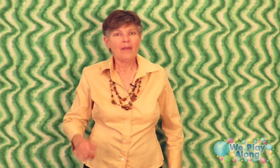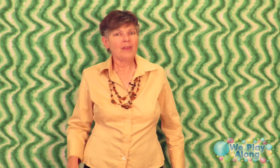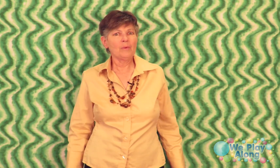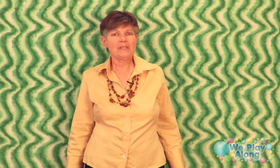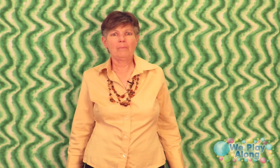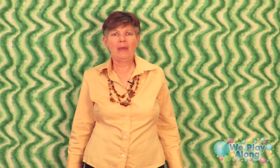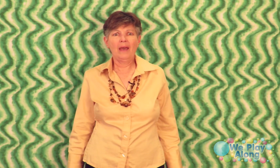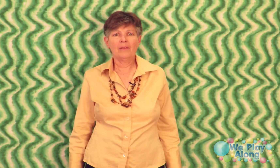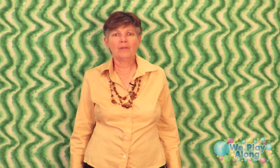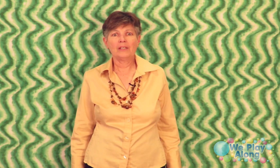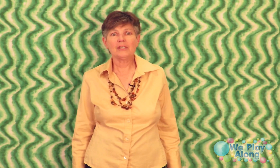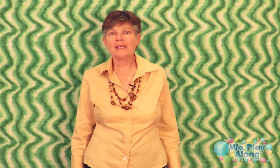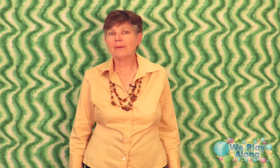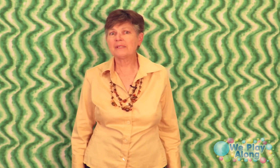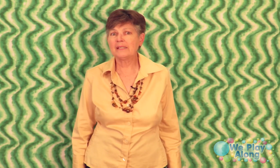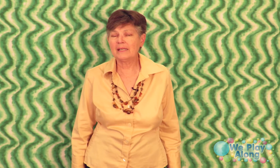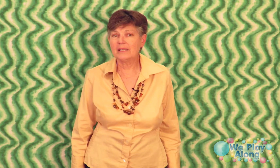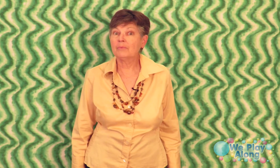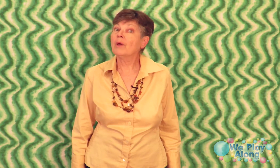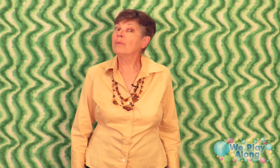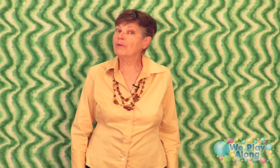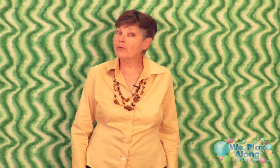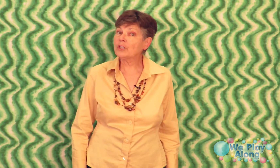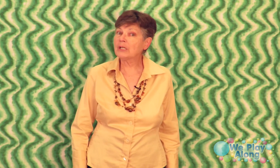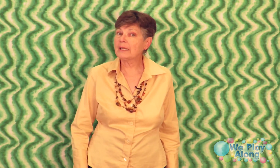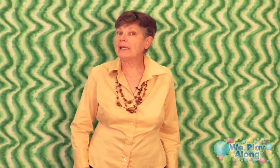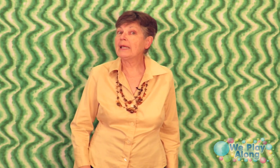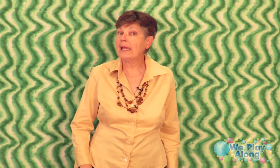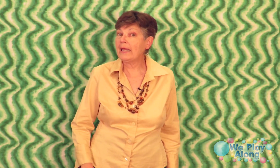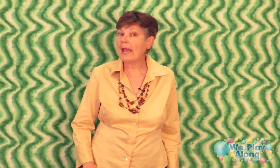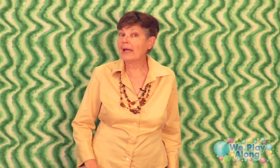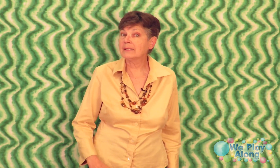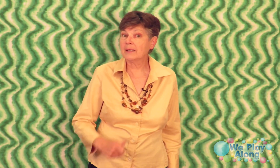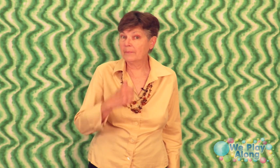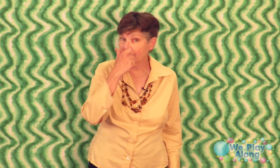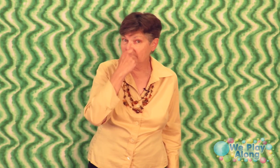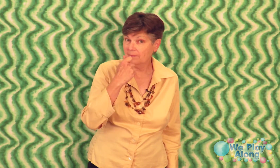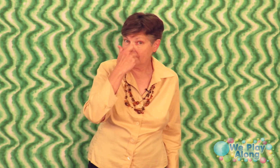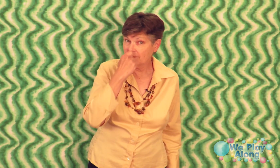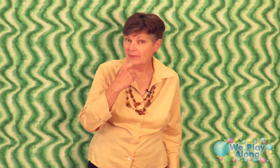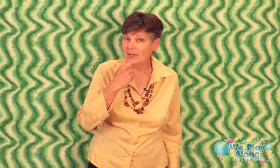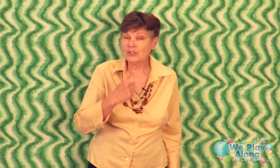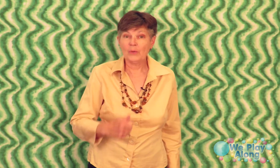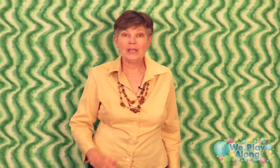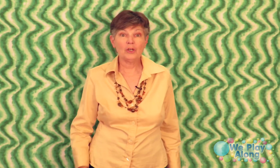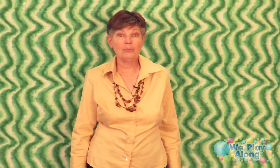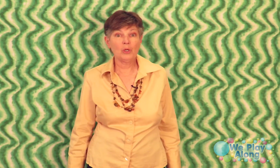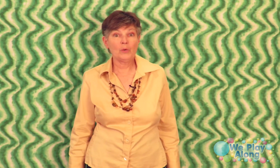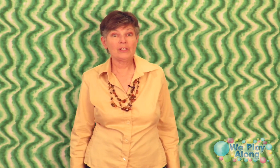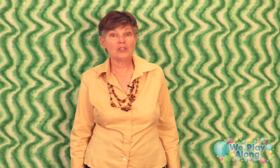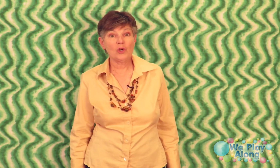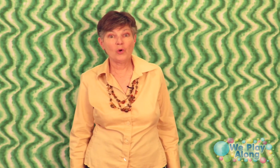There was a man there that just kept sneezing, but fortunately he had some, so he could blow his